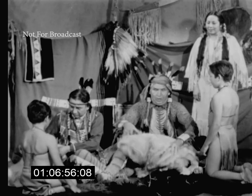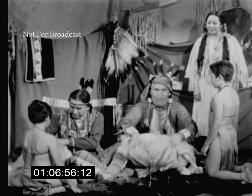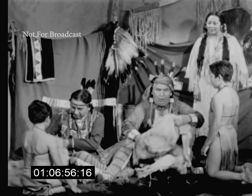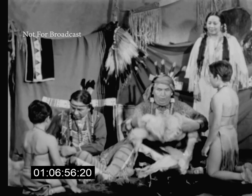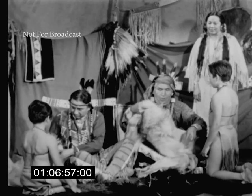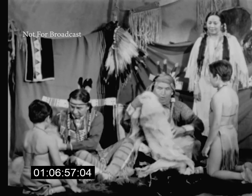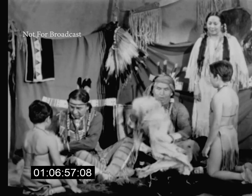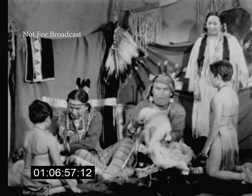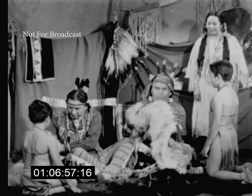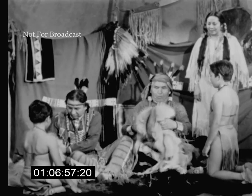Micah.